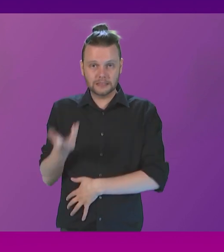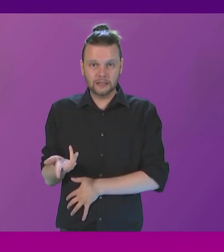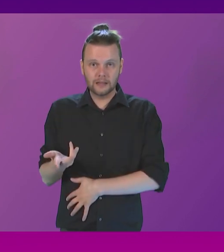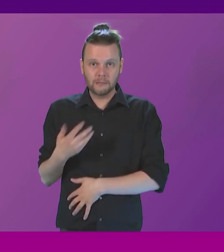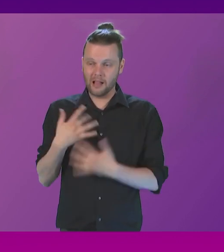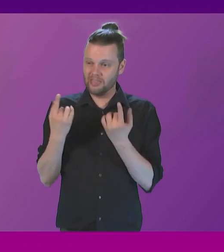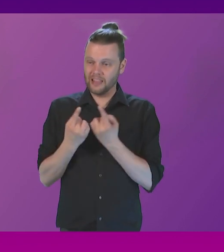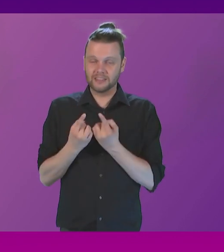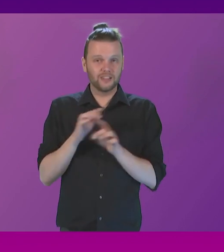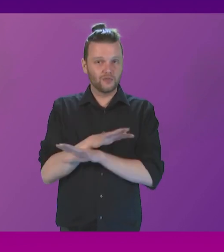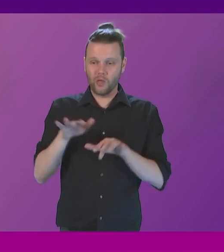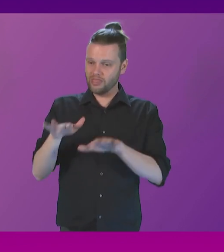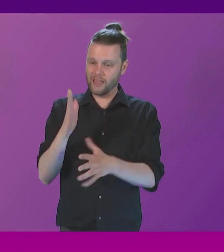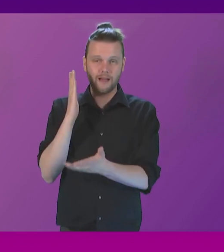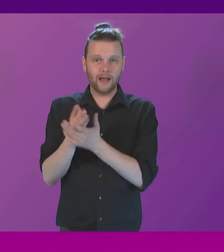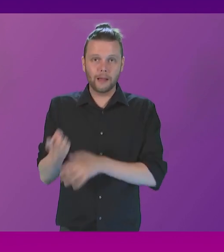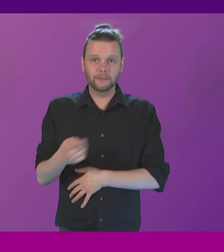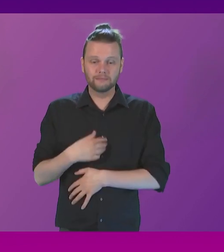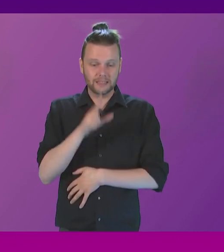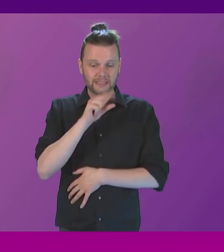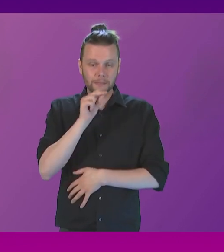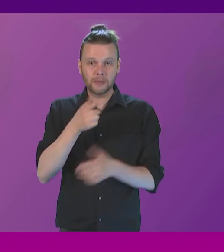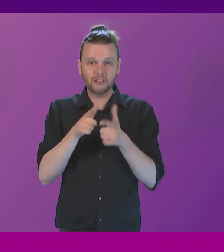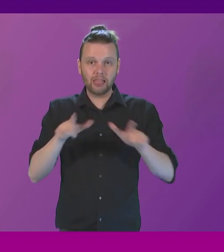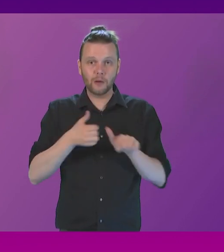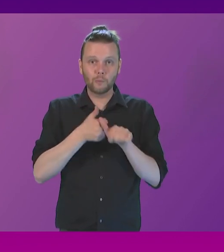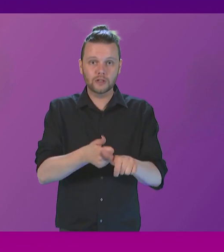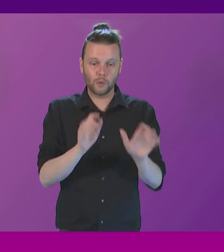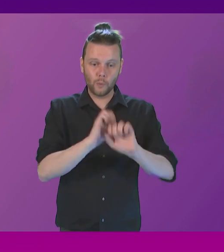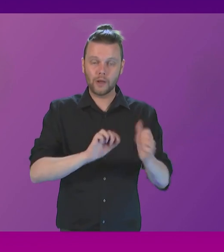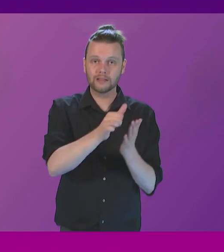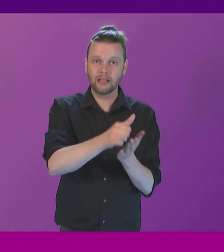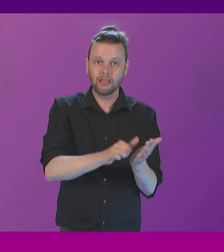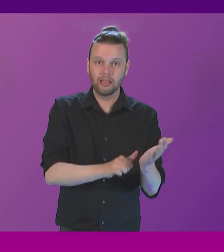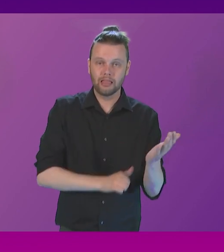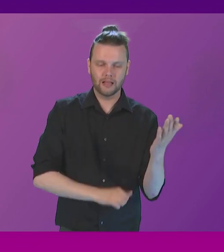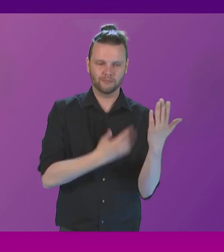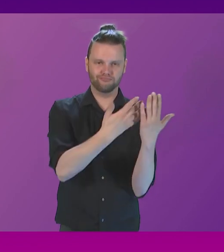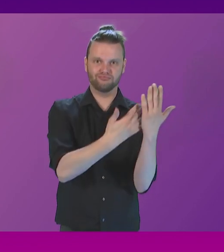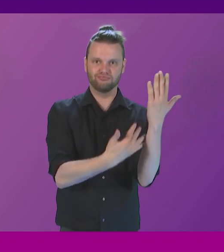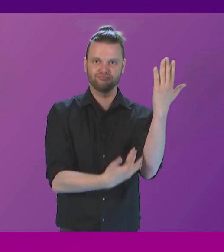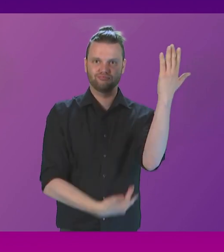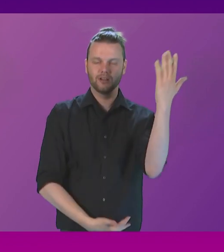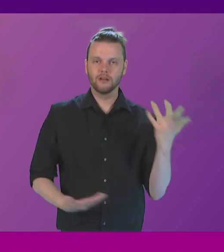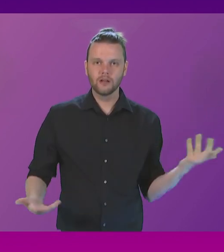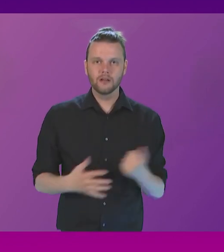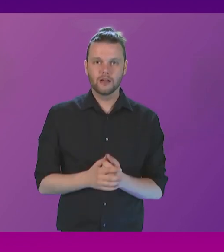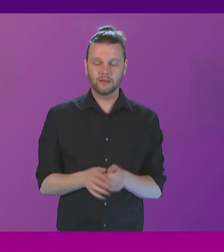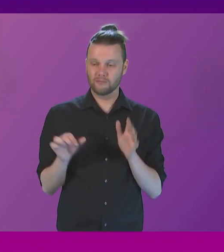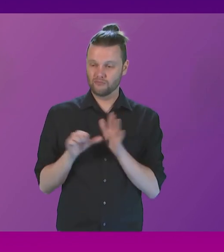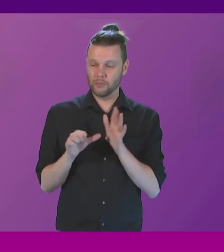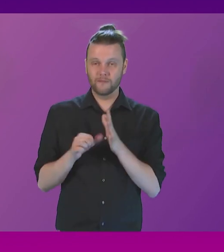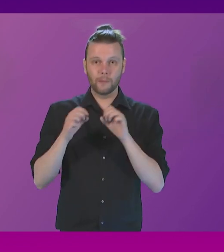things are just not there for them. Speech and language waiting lists far, far too long, problems getting